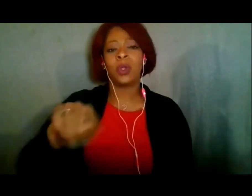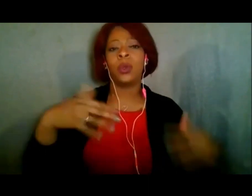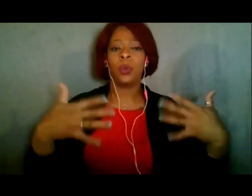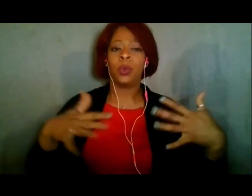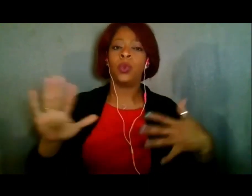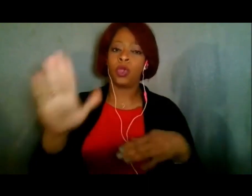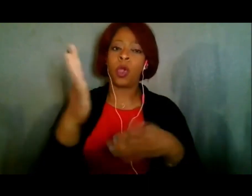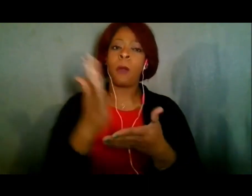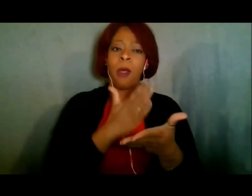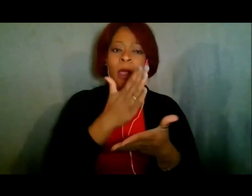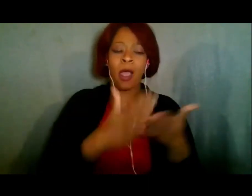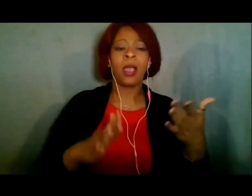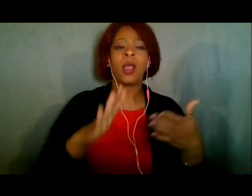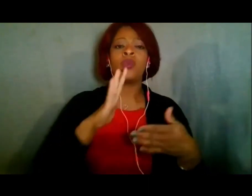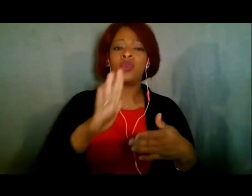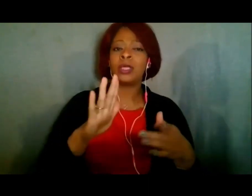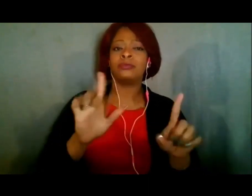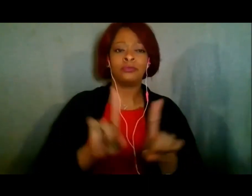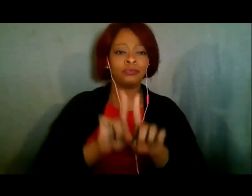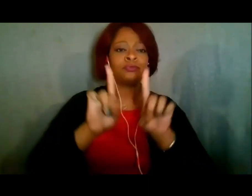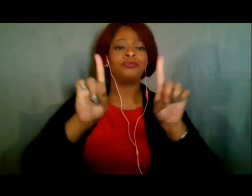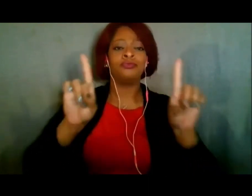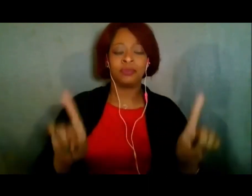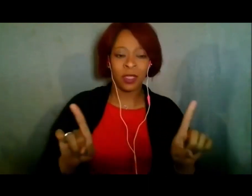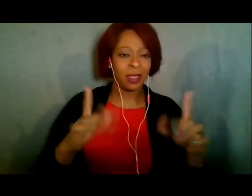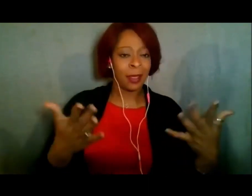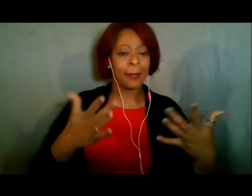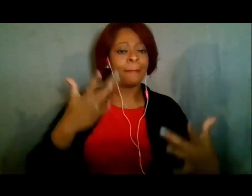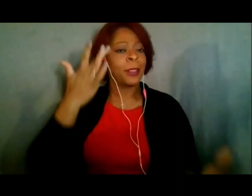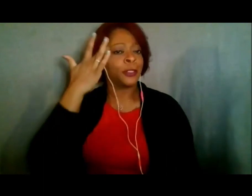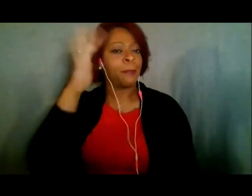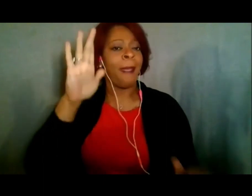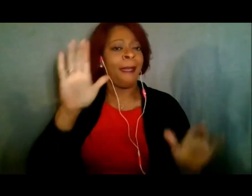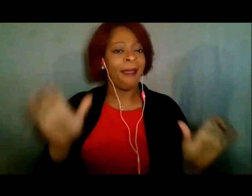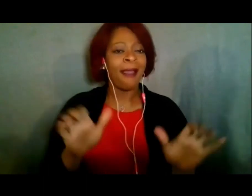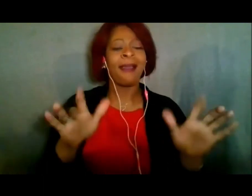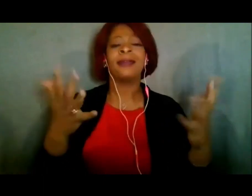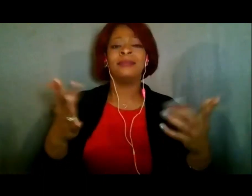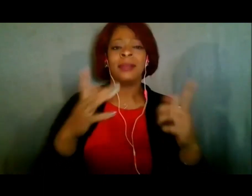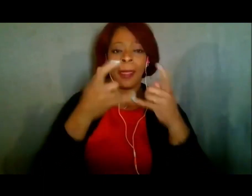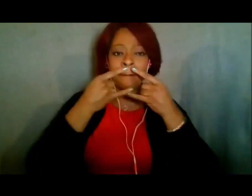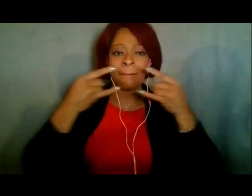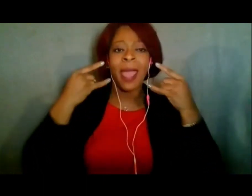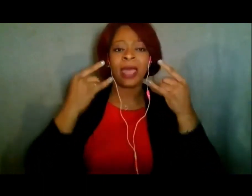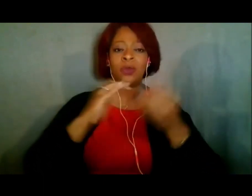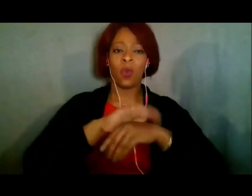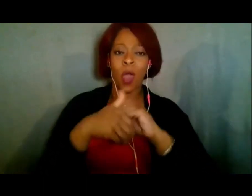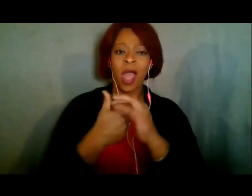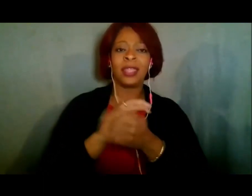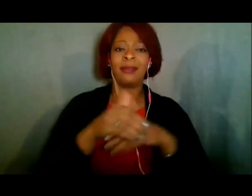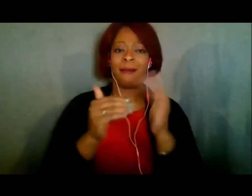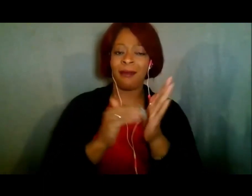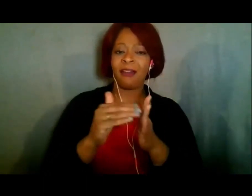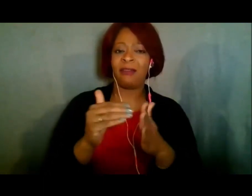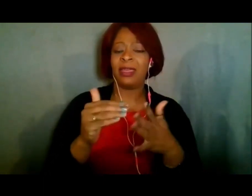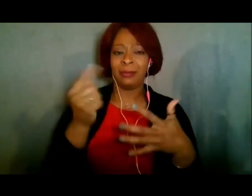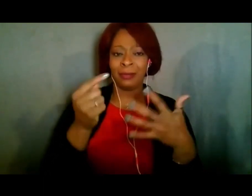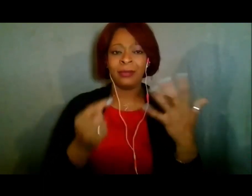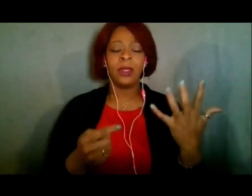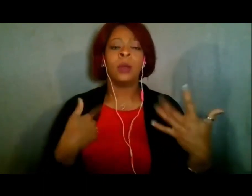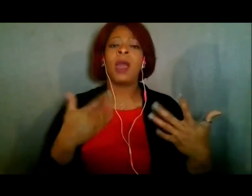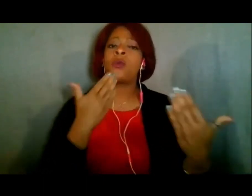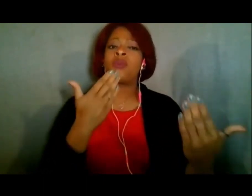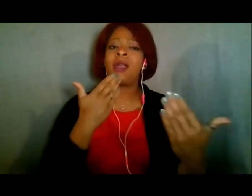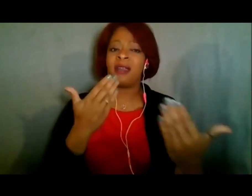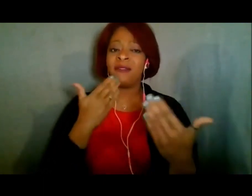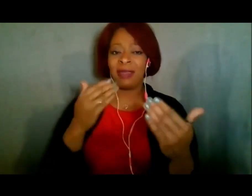part about practicing social distancing and being smart and wearing your masks and washing your hands. And so I'm really grateful that we've been able